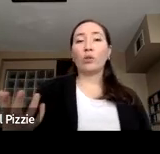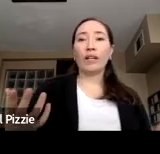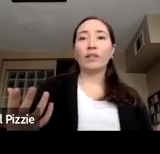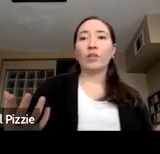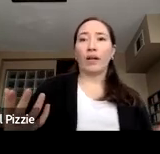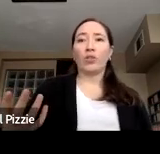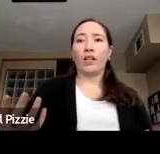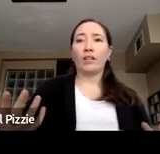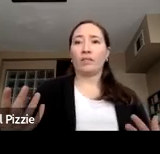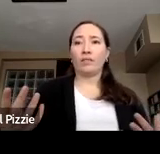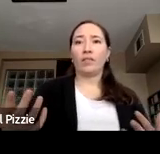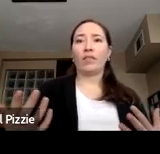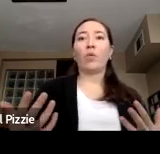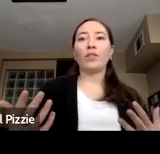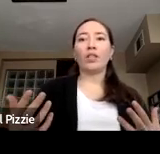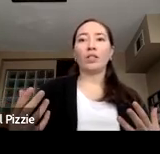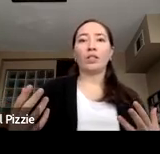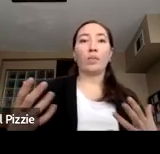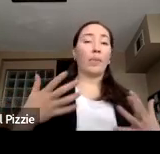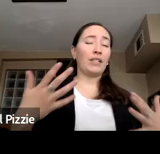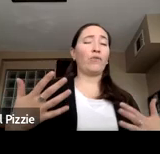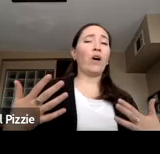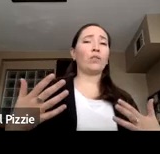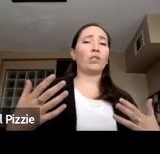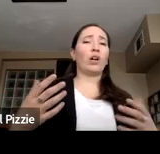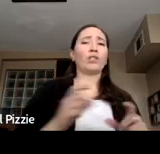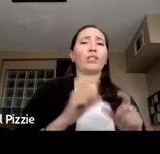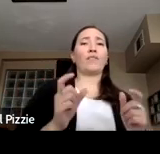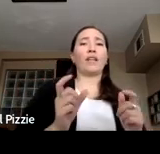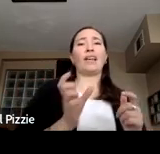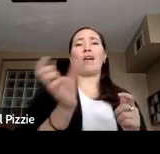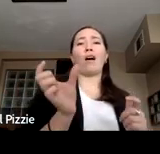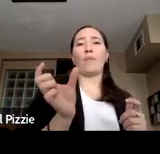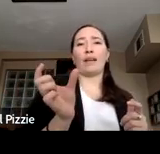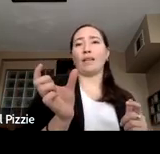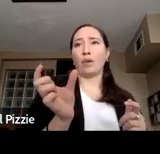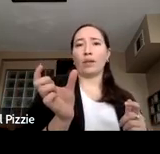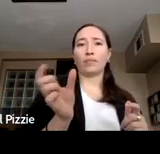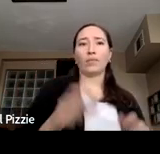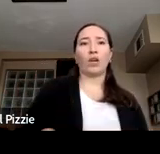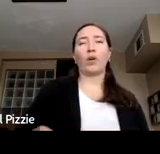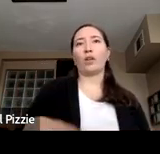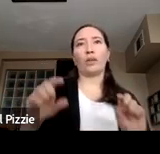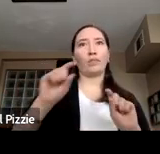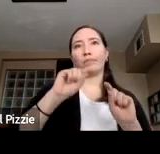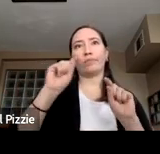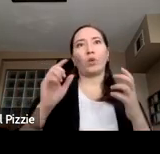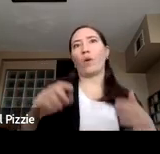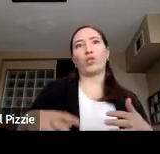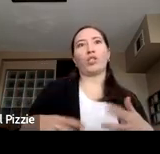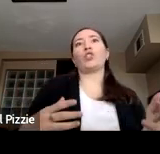When you create a new question, the questions by default are just given an automatic number. So it'll